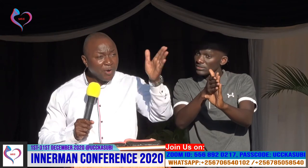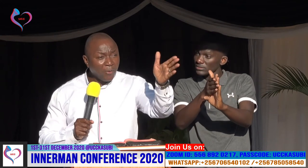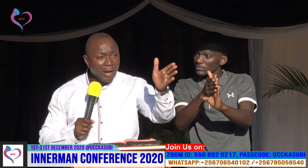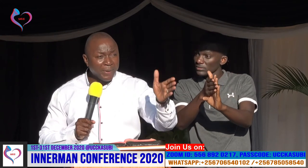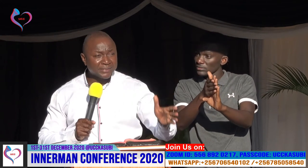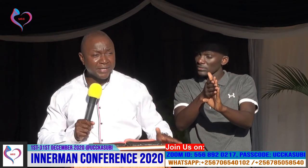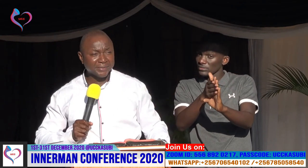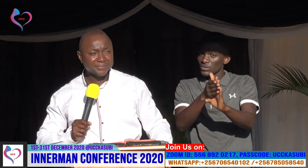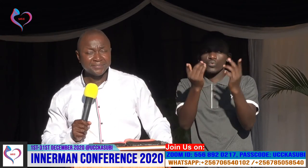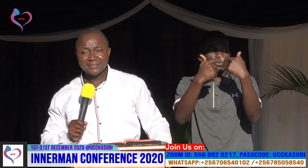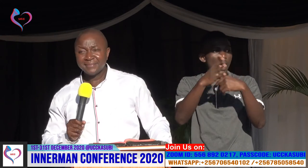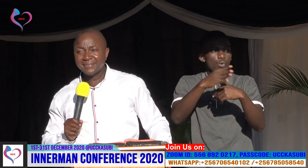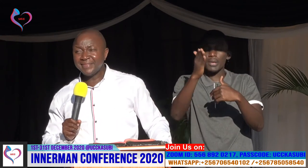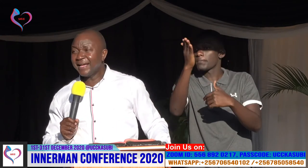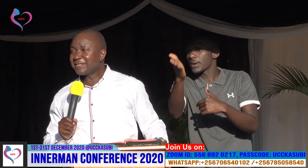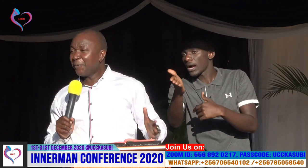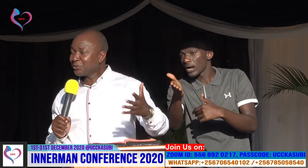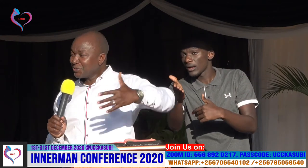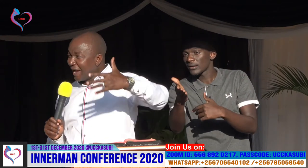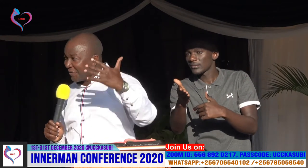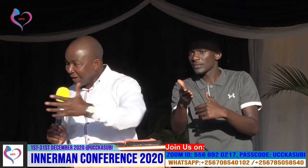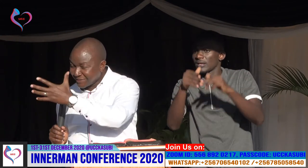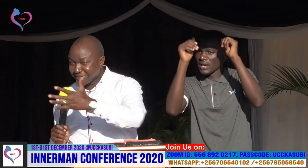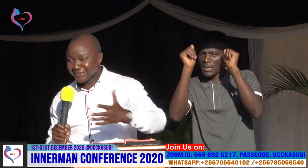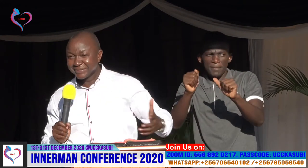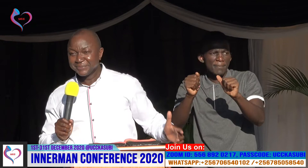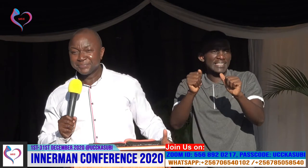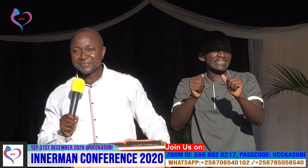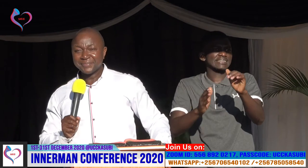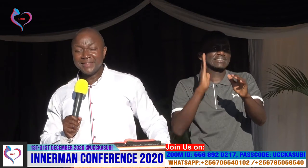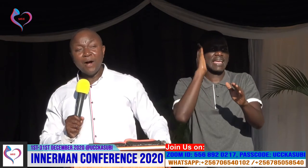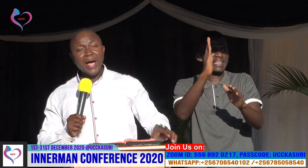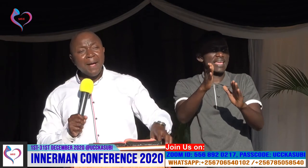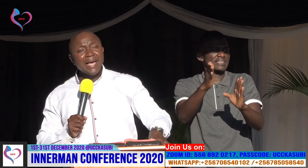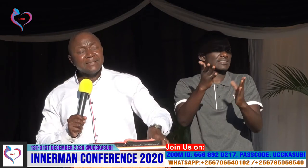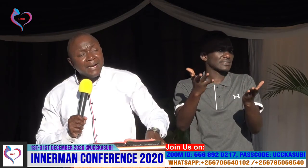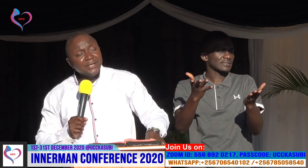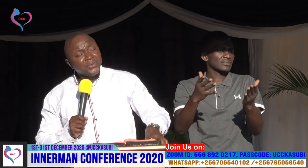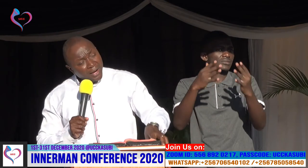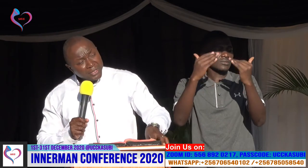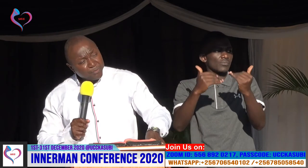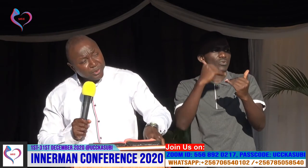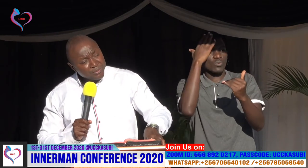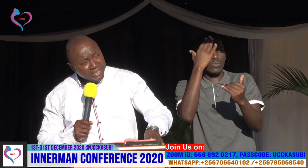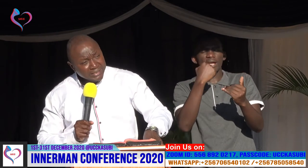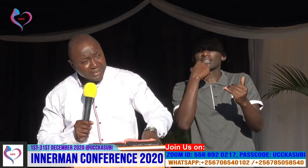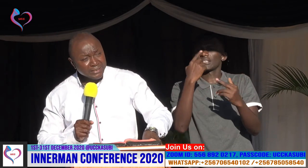This is where we are passing. They are supposed to direct. Now, why am I telling you their